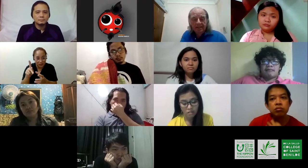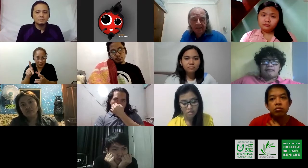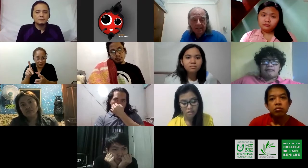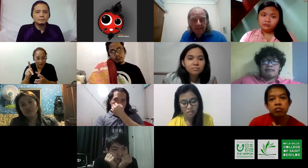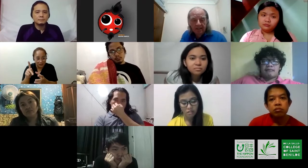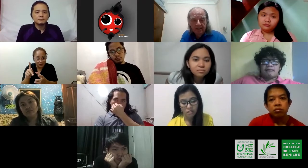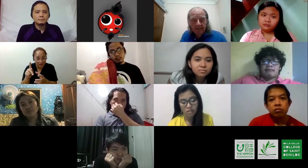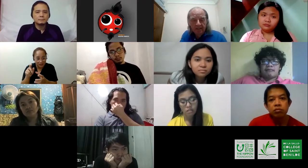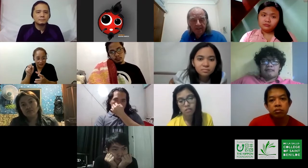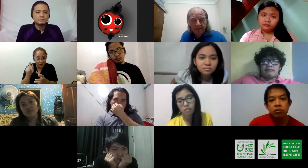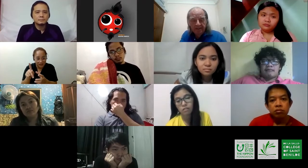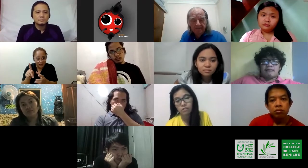All right.